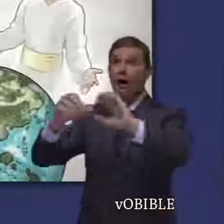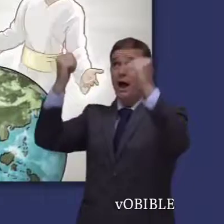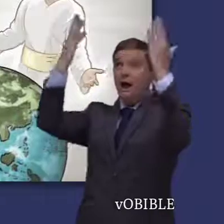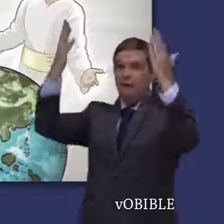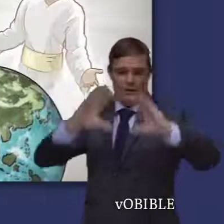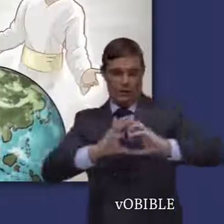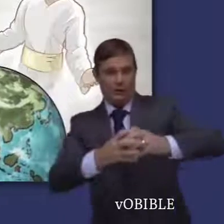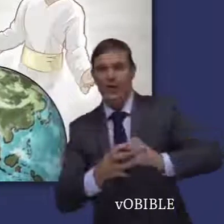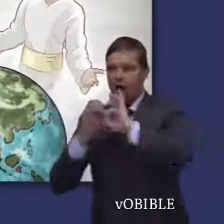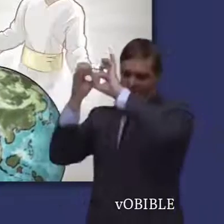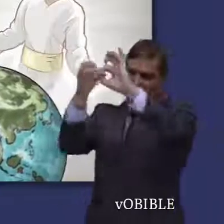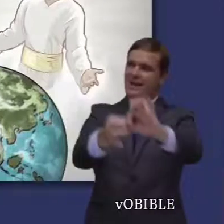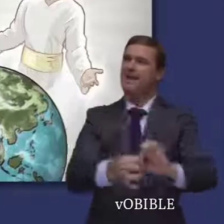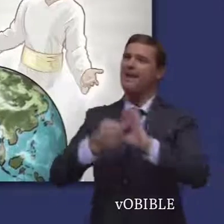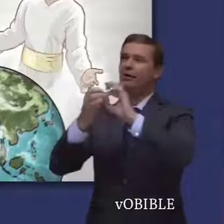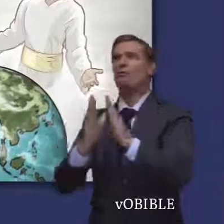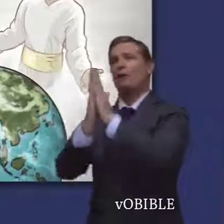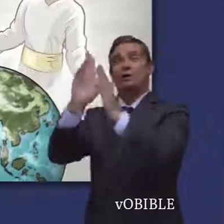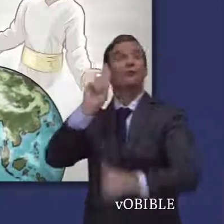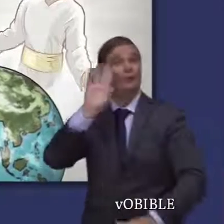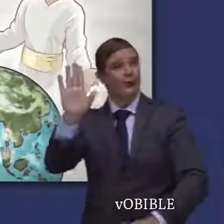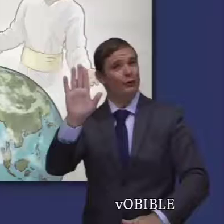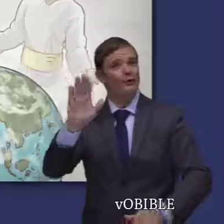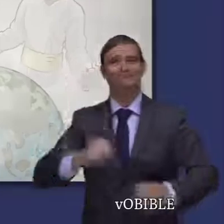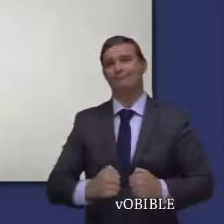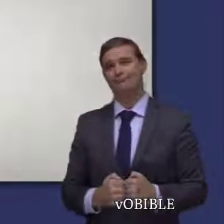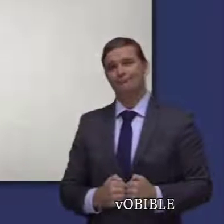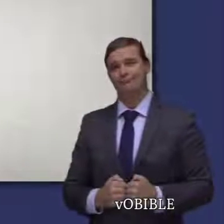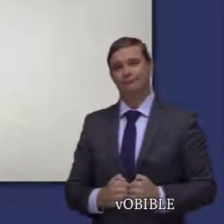all will be united in pure worship.